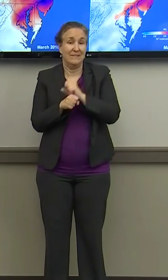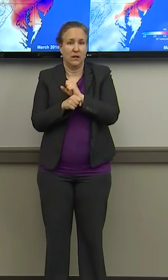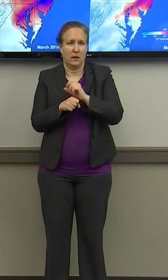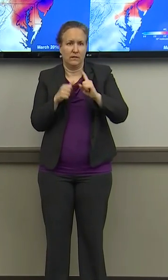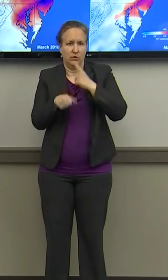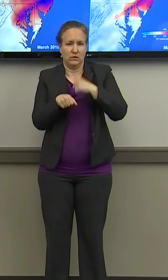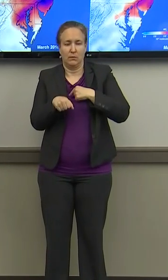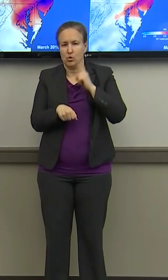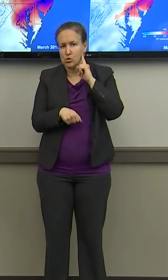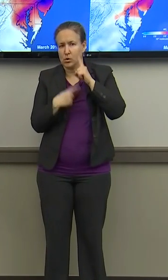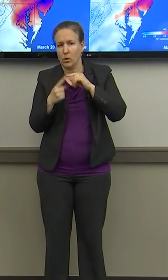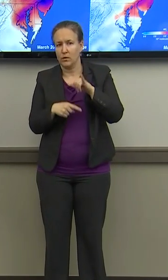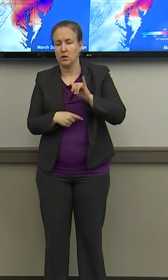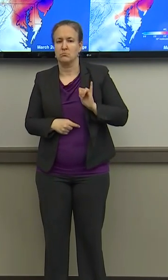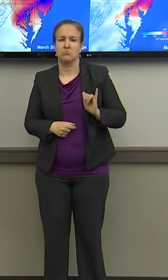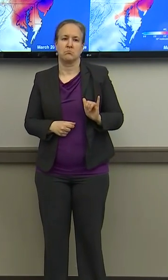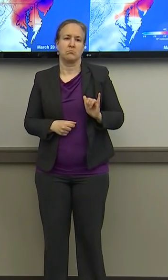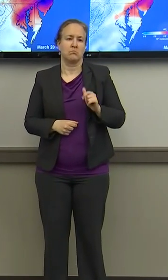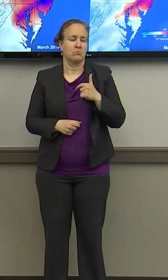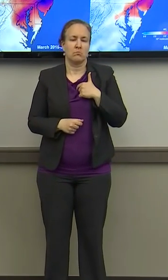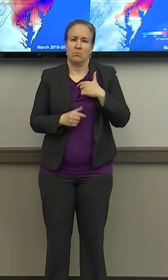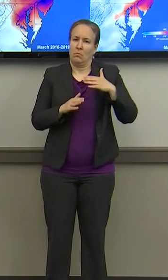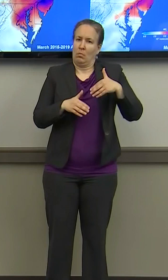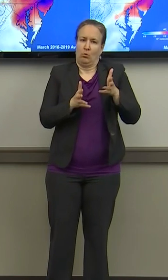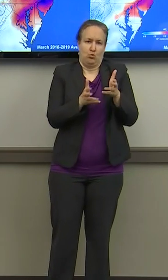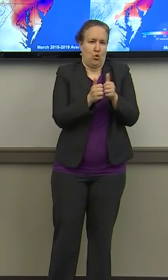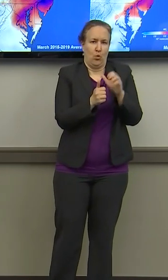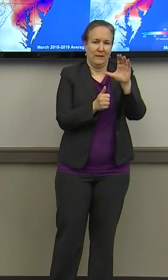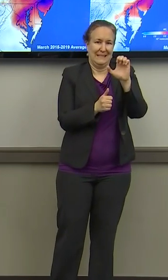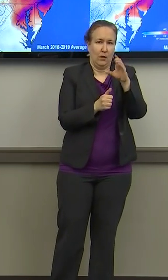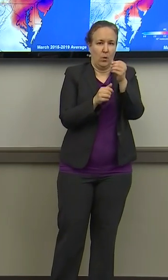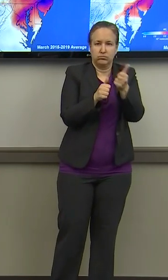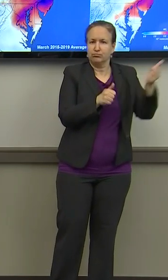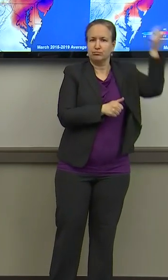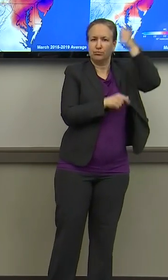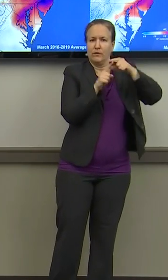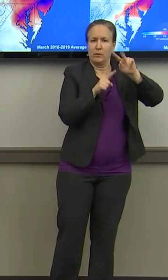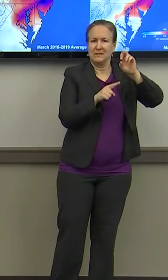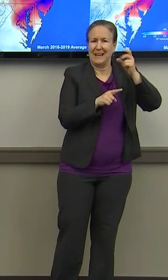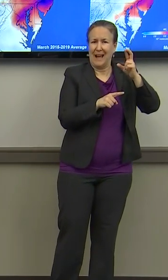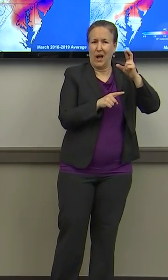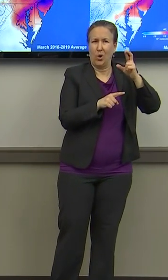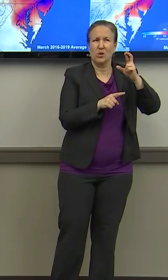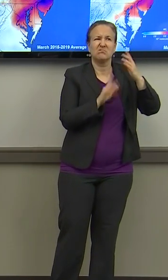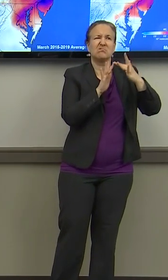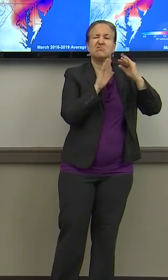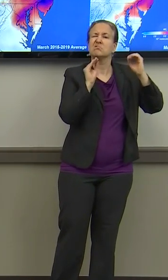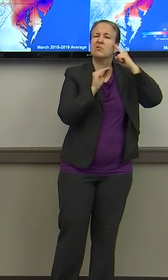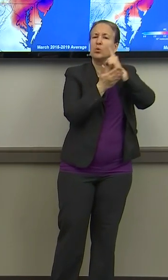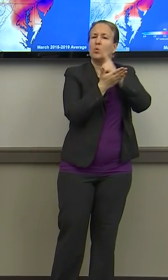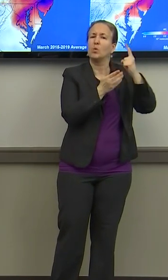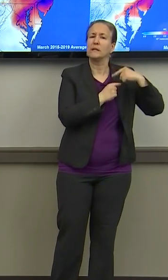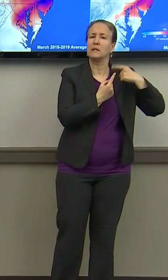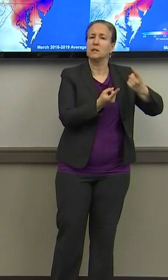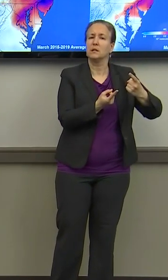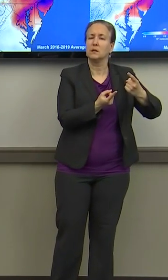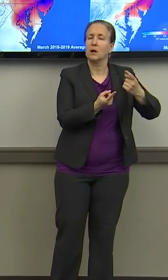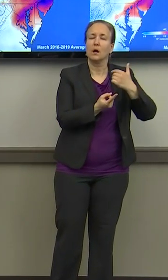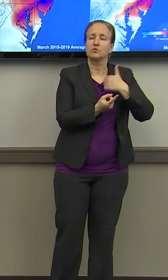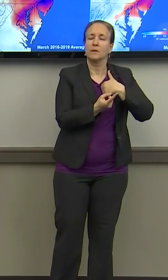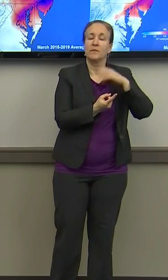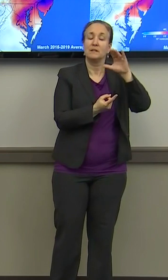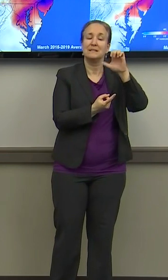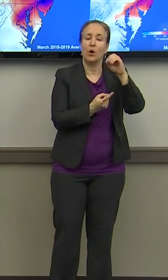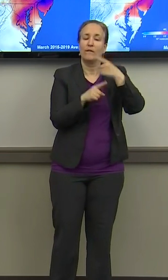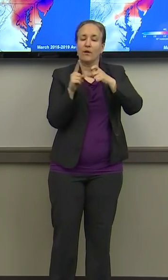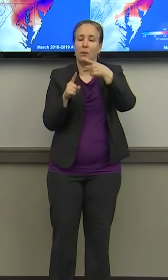time I'm hearing about that. I have not spoken to the CEO at Tower in about a week or so. I'm sorry, the